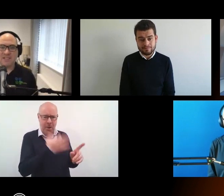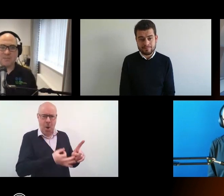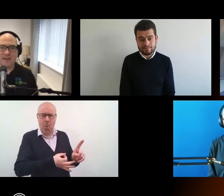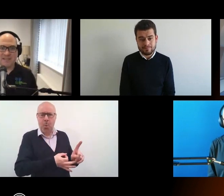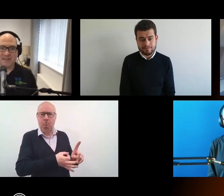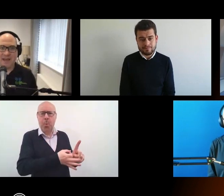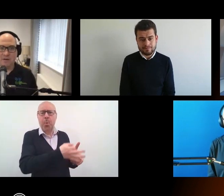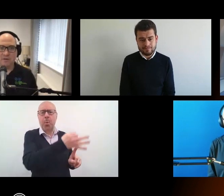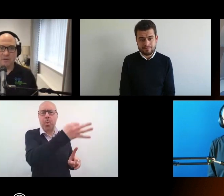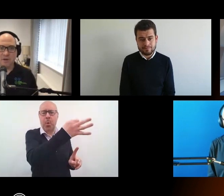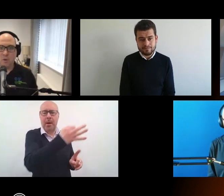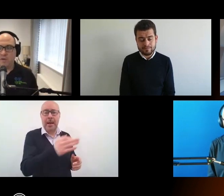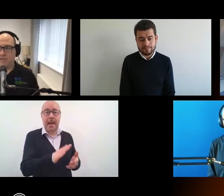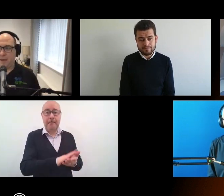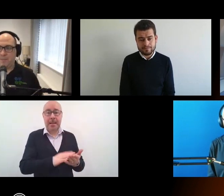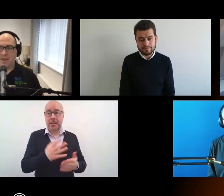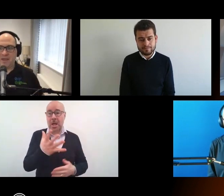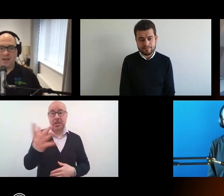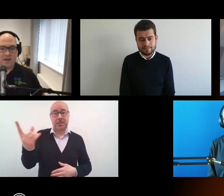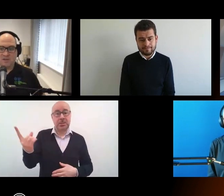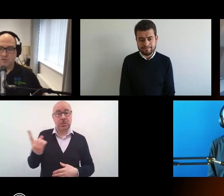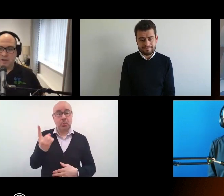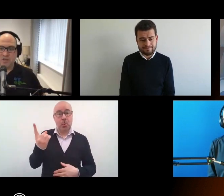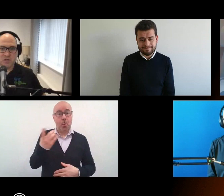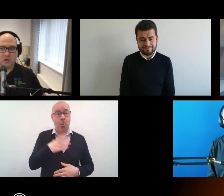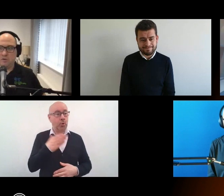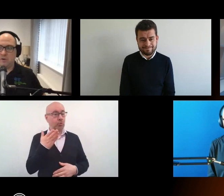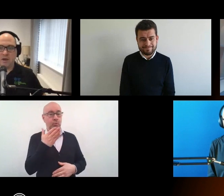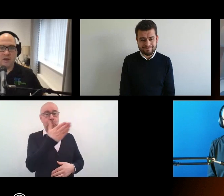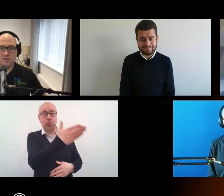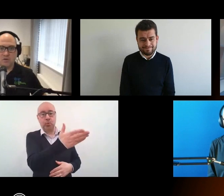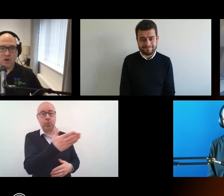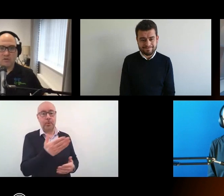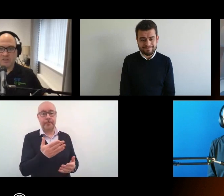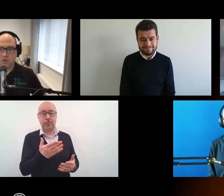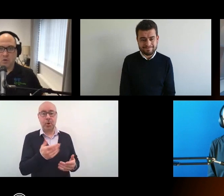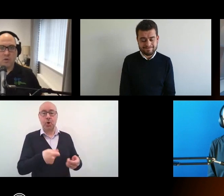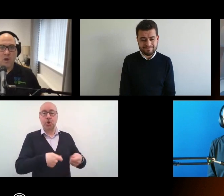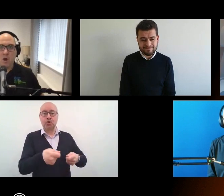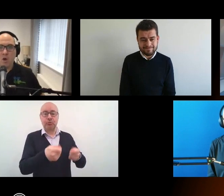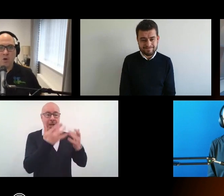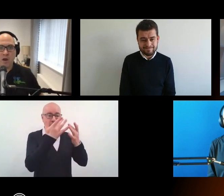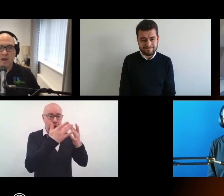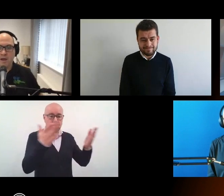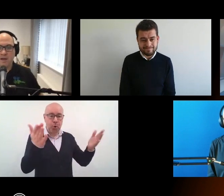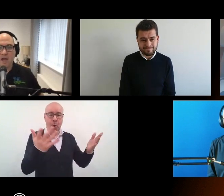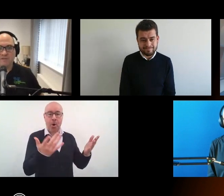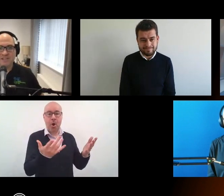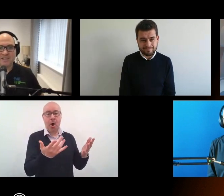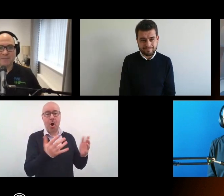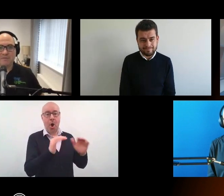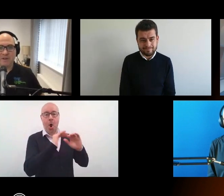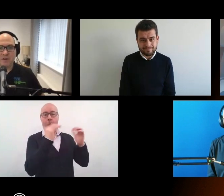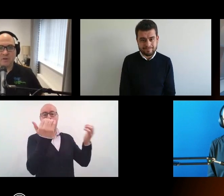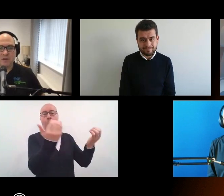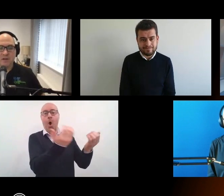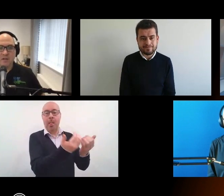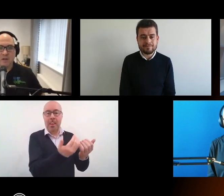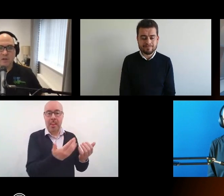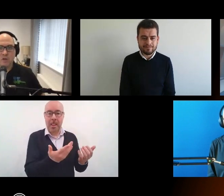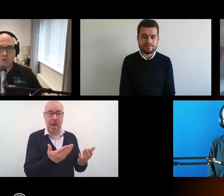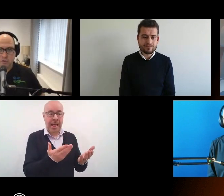an event space now, whether that be a trade show, a sort of congress hall, or a live entertainment